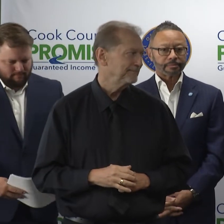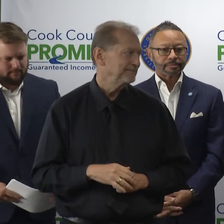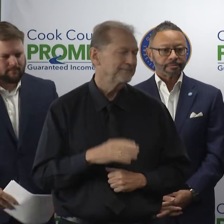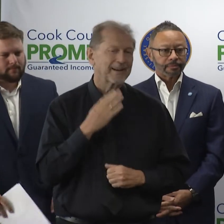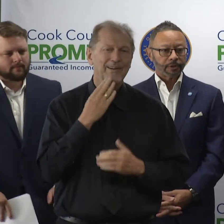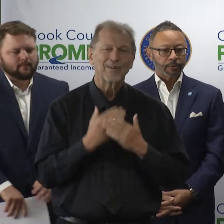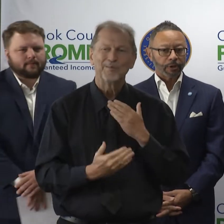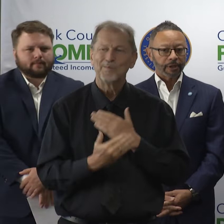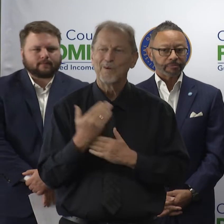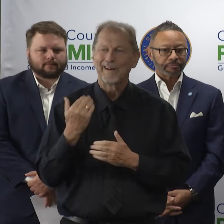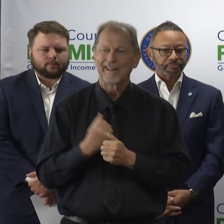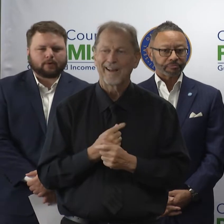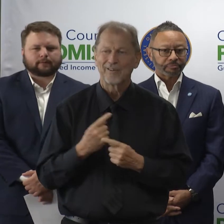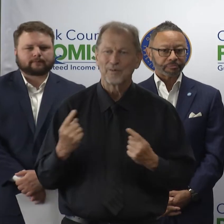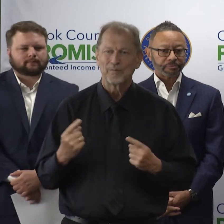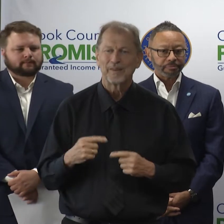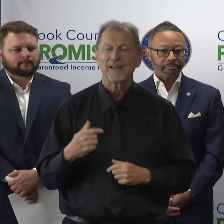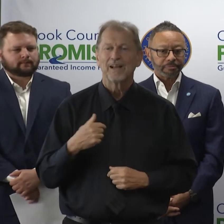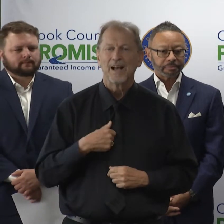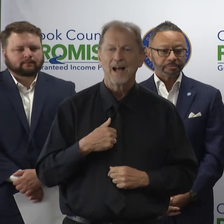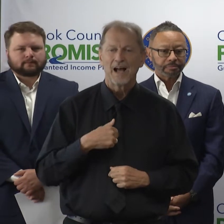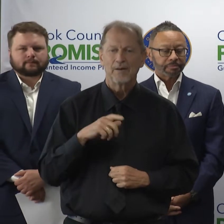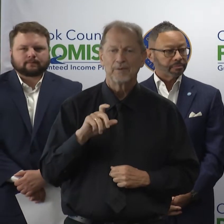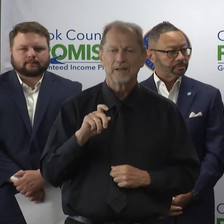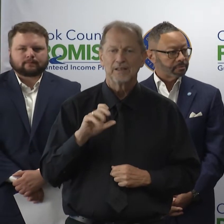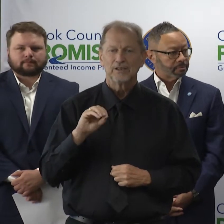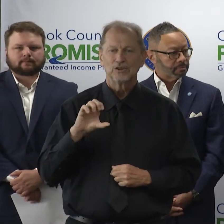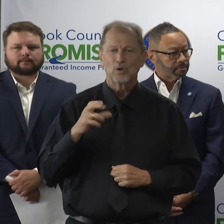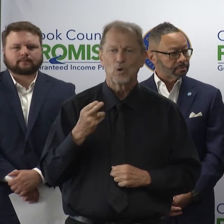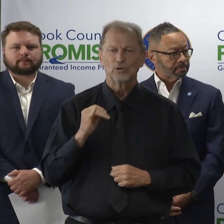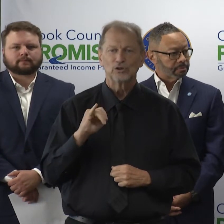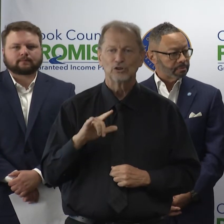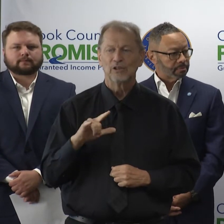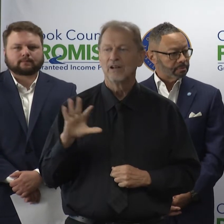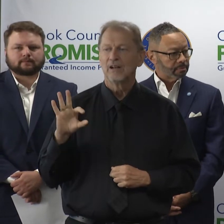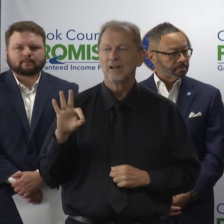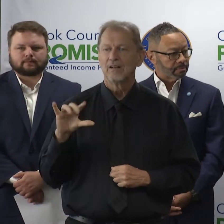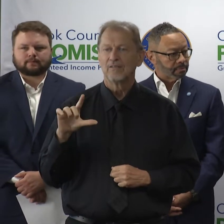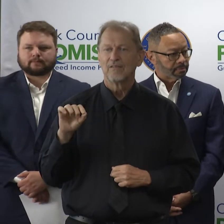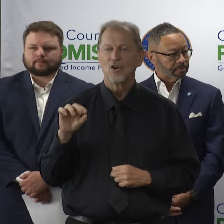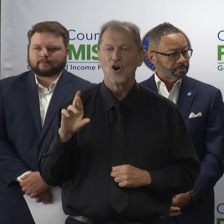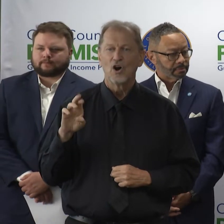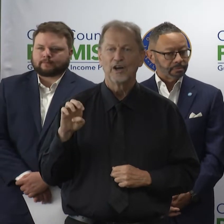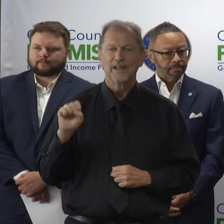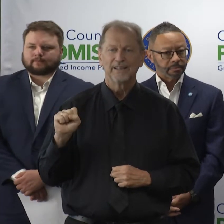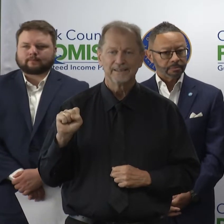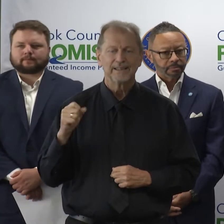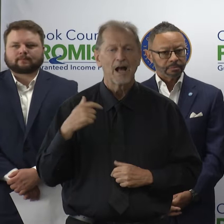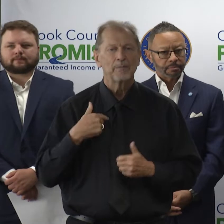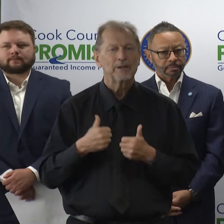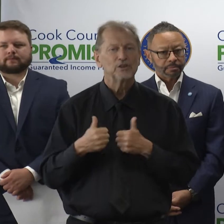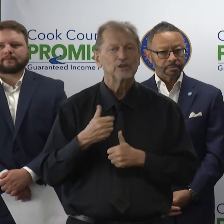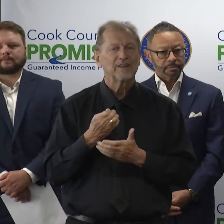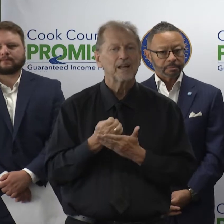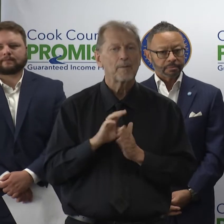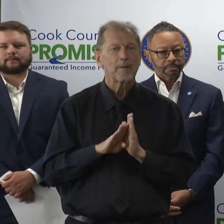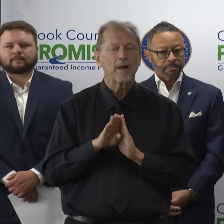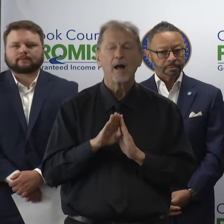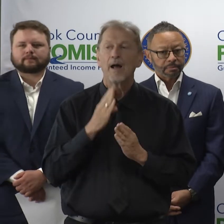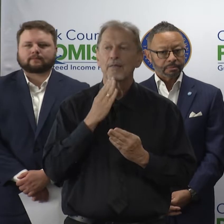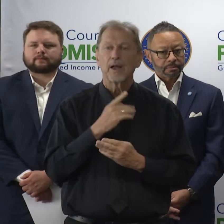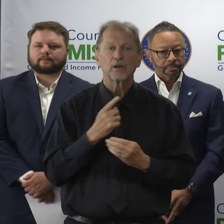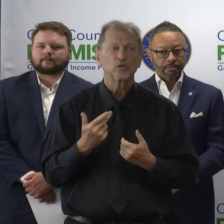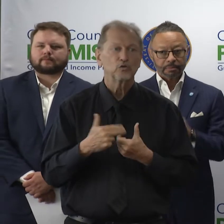Good morning, everyone. Sochi Flores, Bureau Chief of the Cook County Bureau of Economic Development. Thank you so much for joining us today.